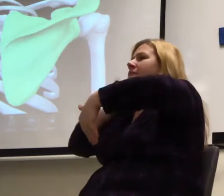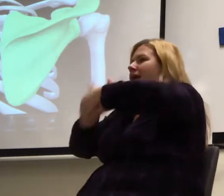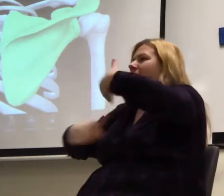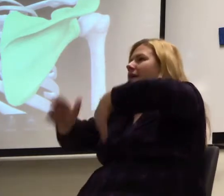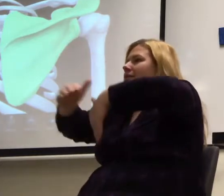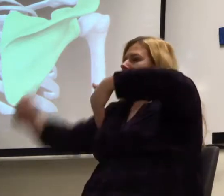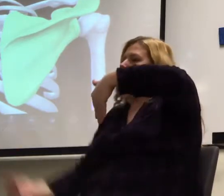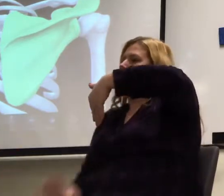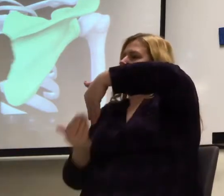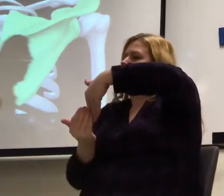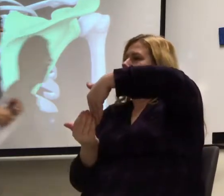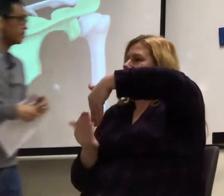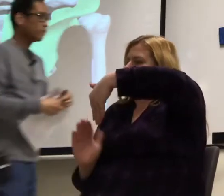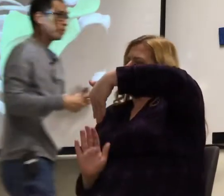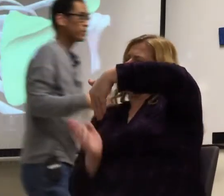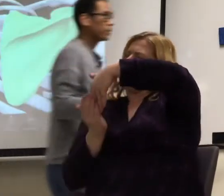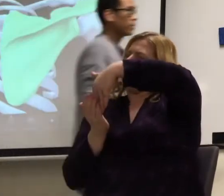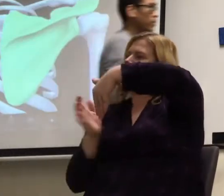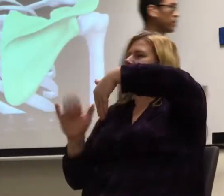where you gotta put them.